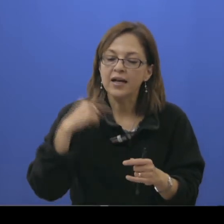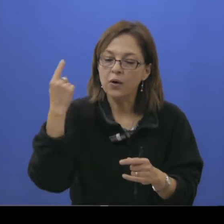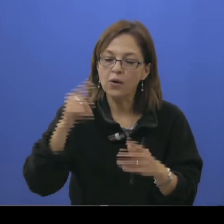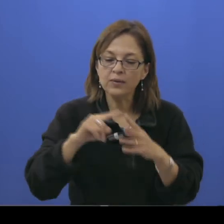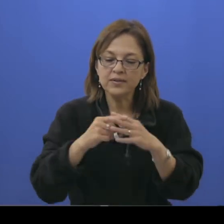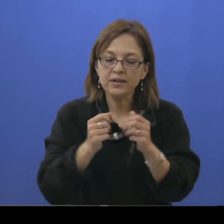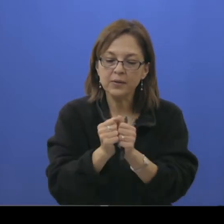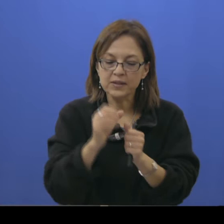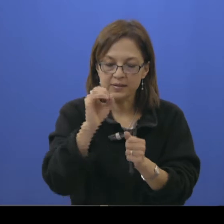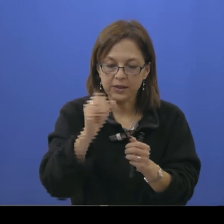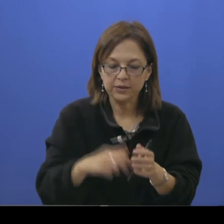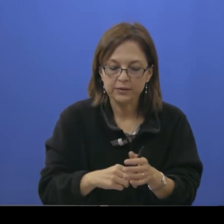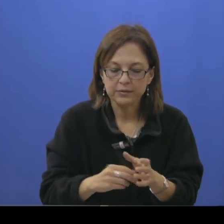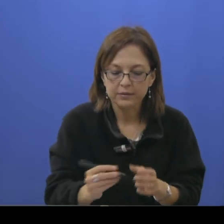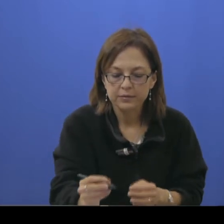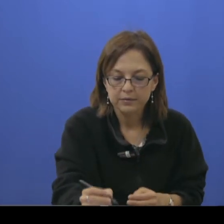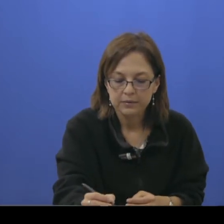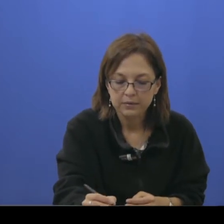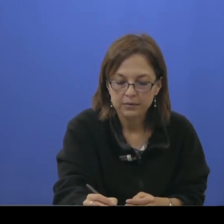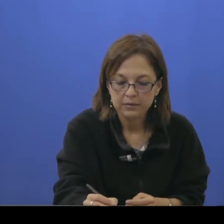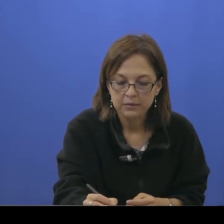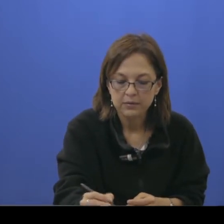Sine always starts with 0.